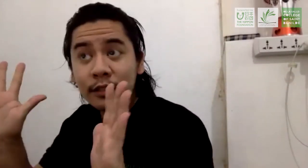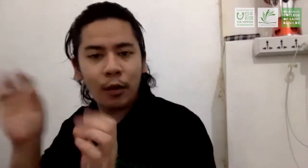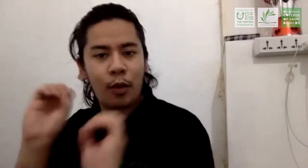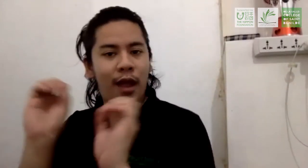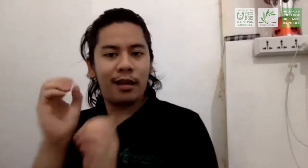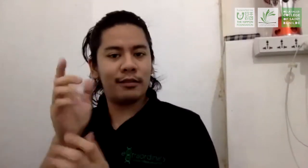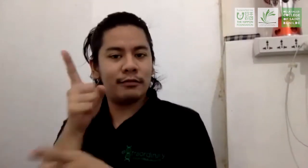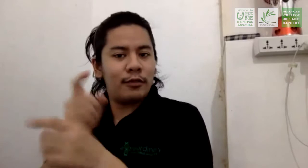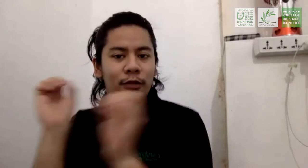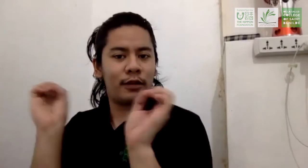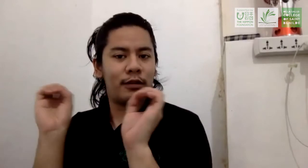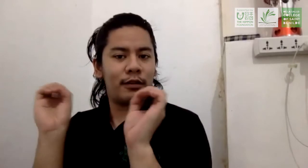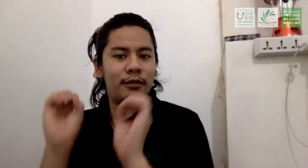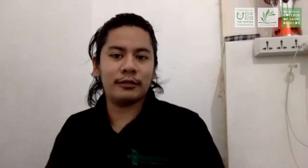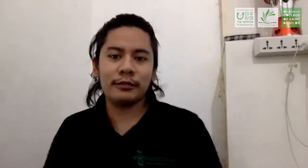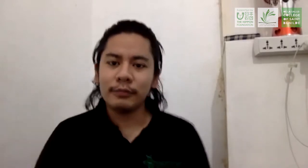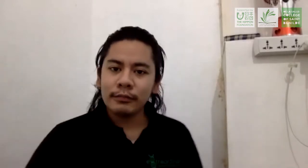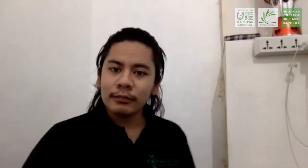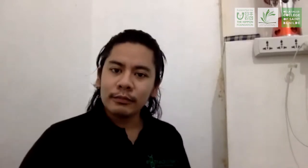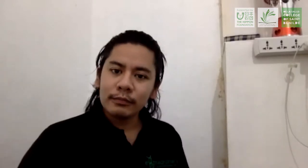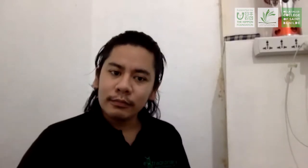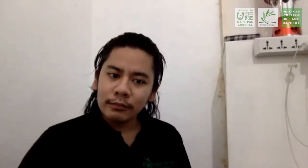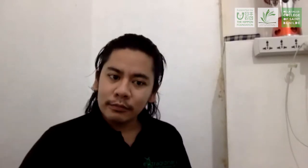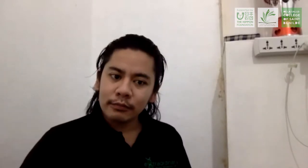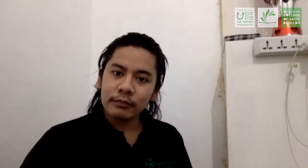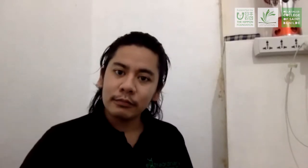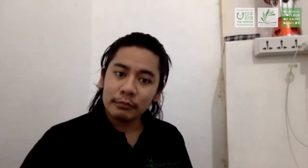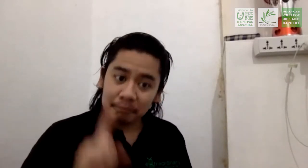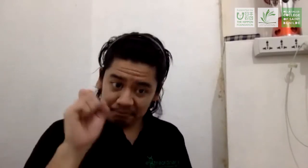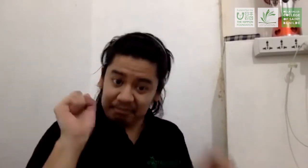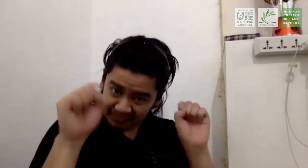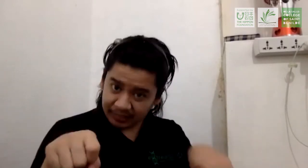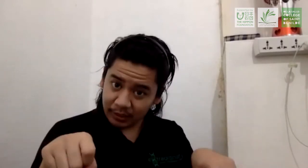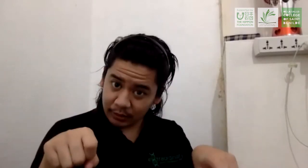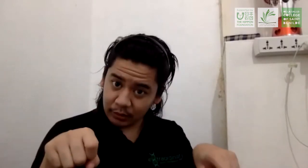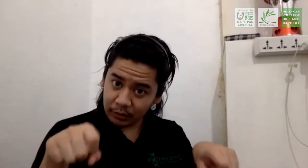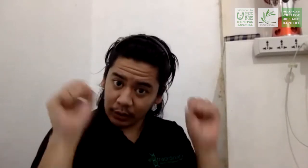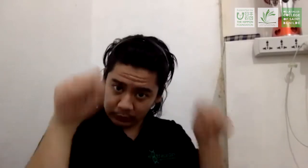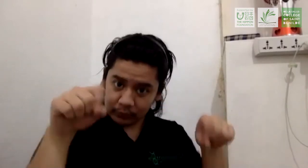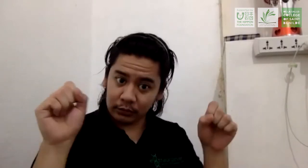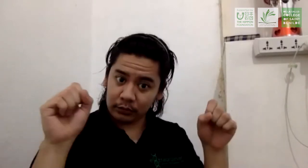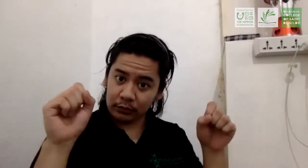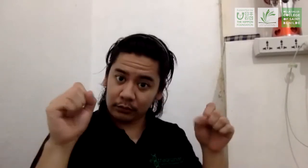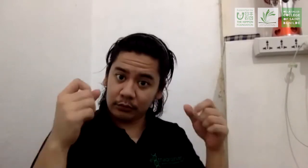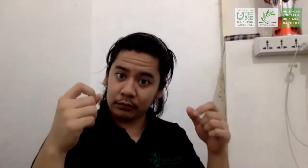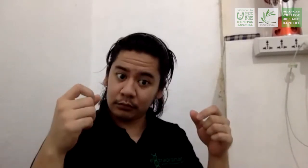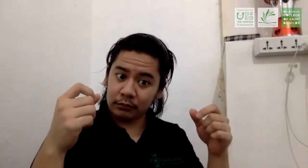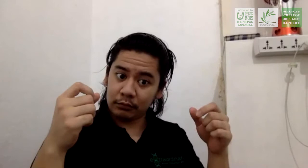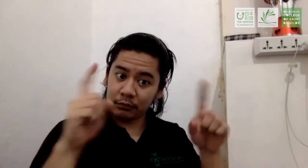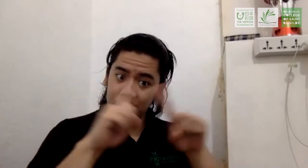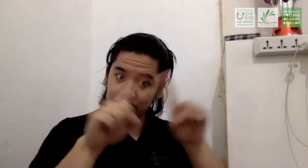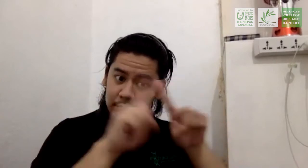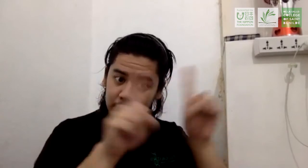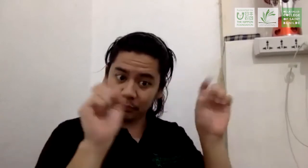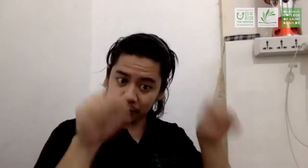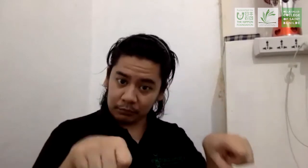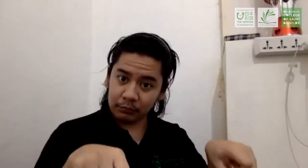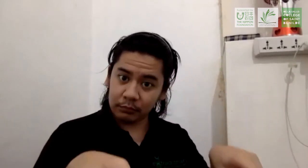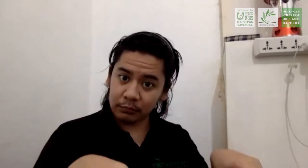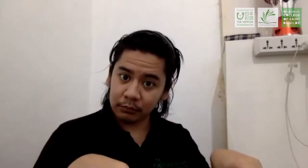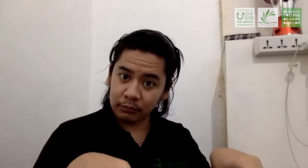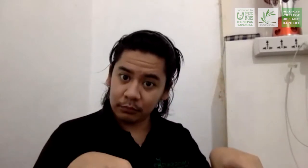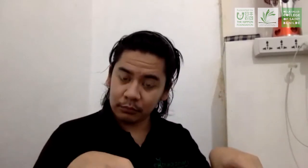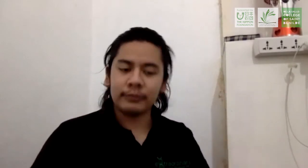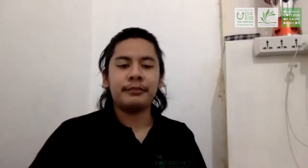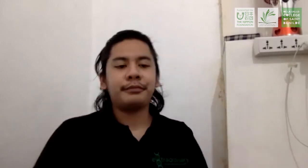we talk about food, we can say finish. We don't need right, right. right? Yeah, you can definitely do that.